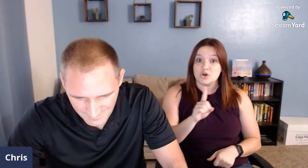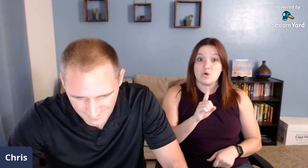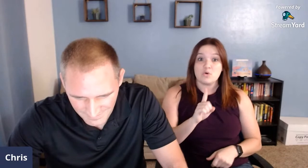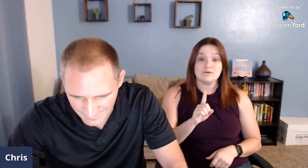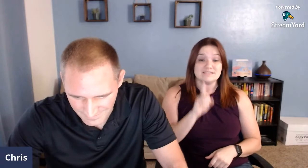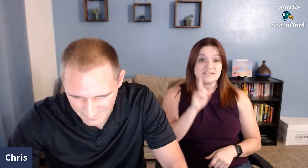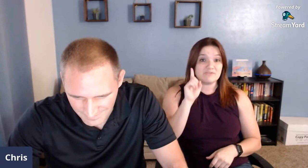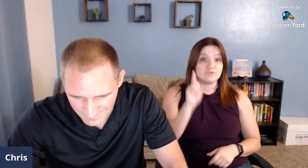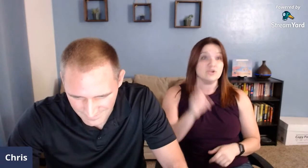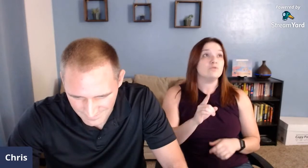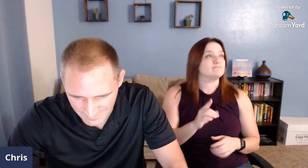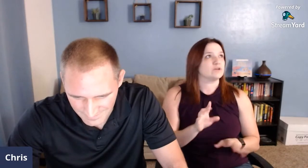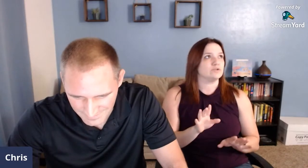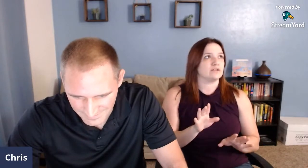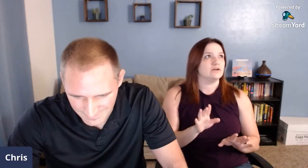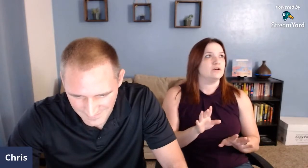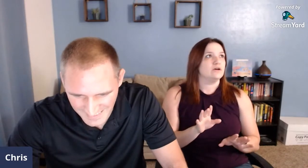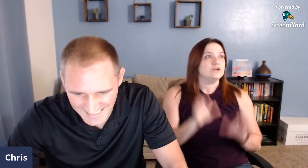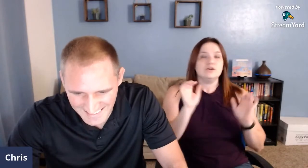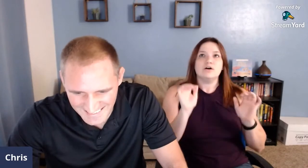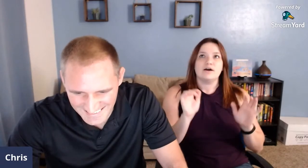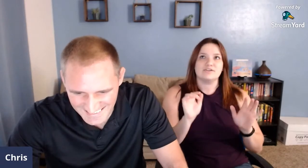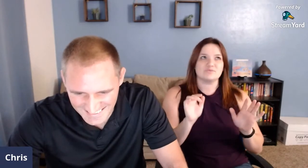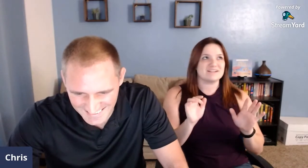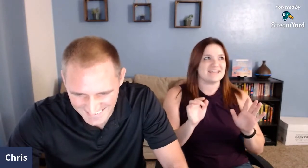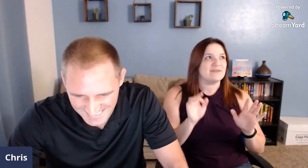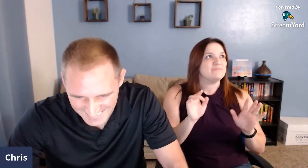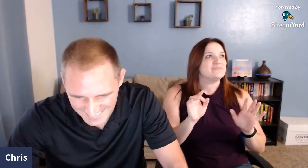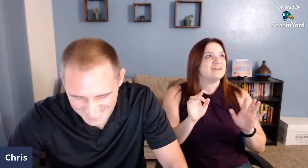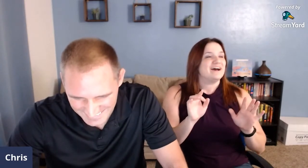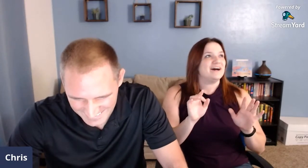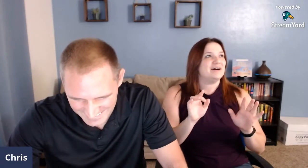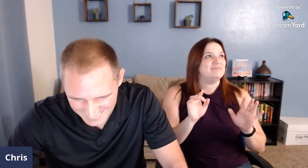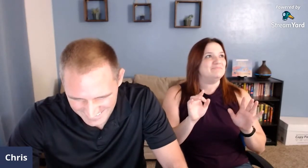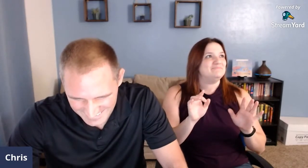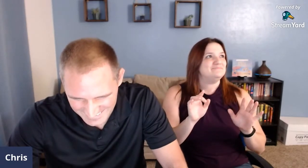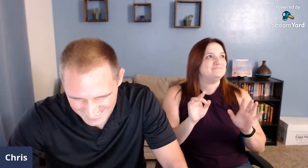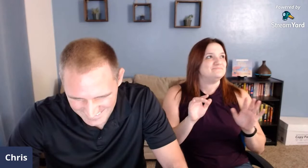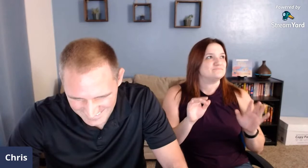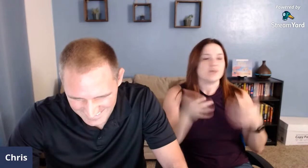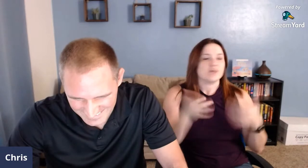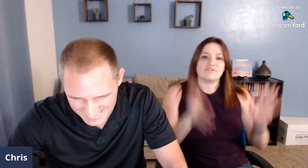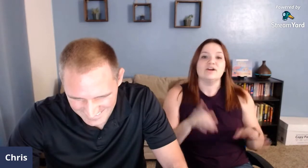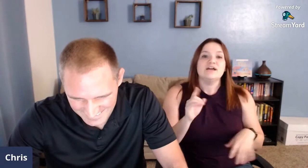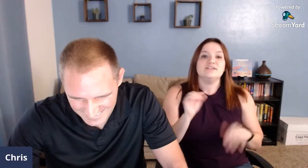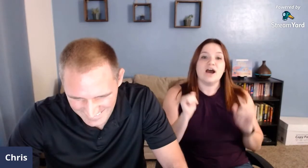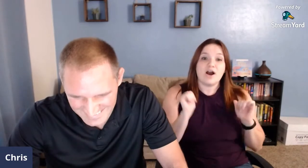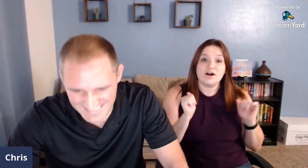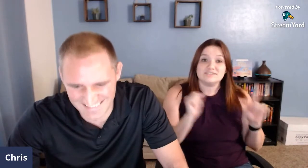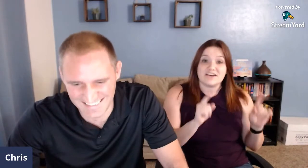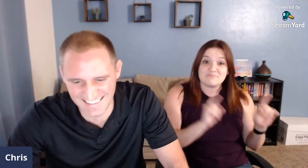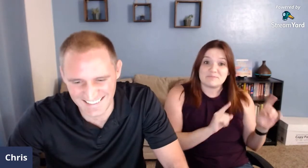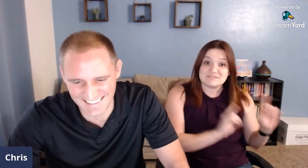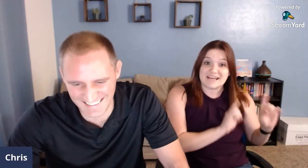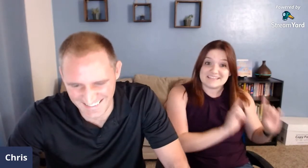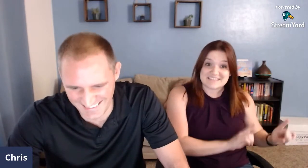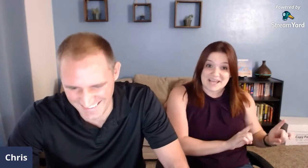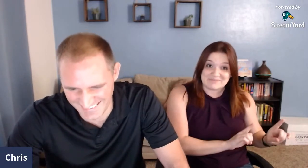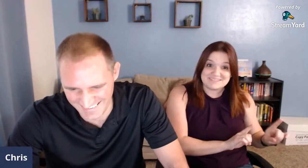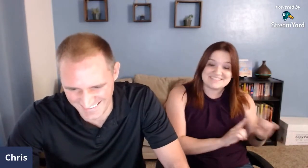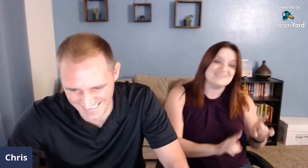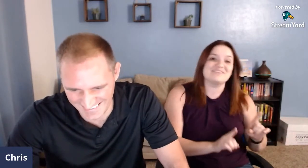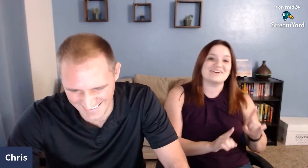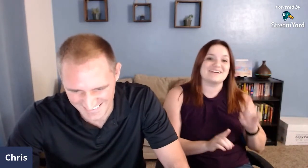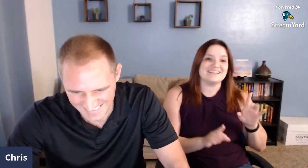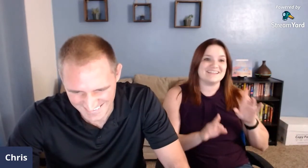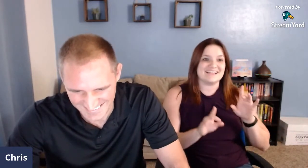because hold on. There's a way to say it. Whatever. Not all deaf people sign the